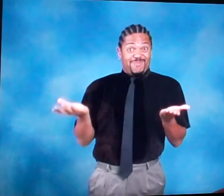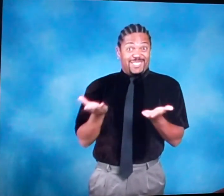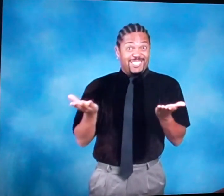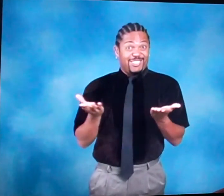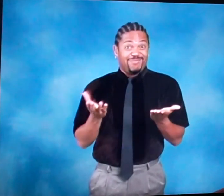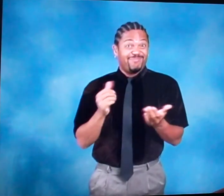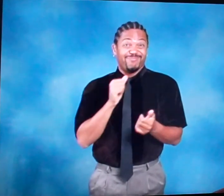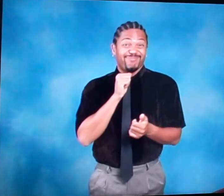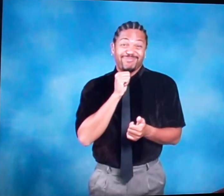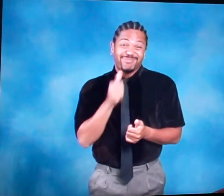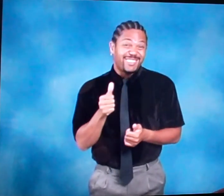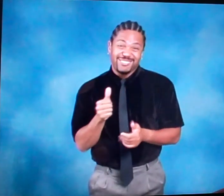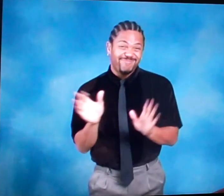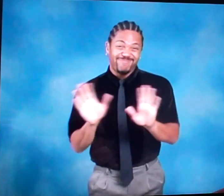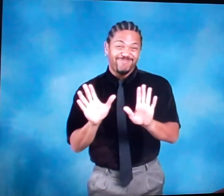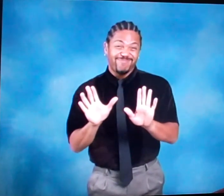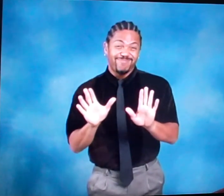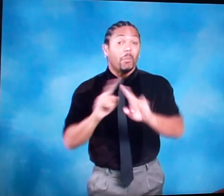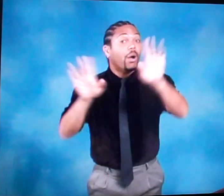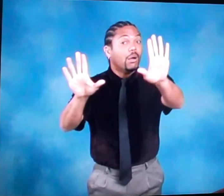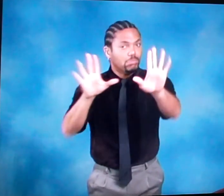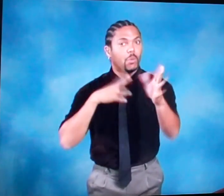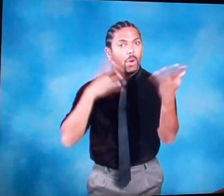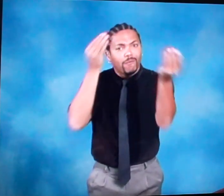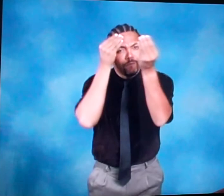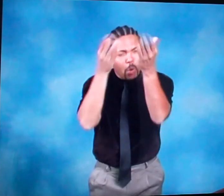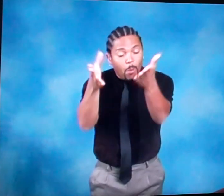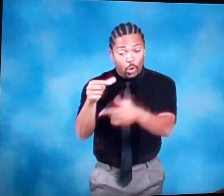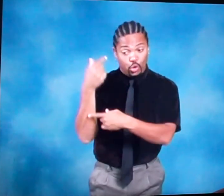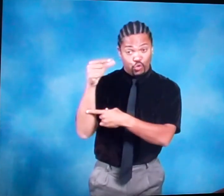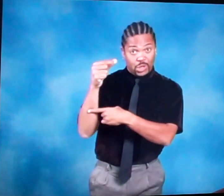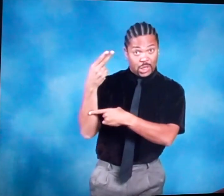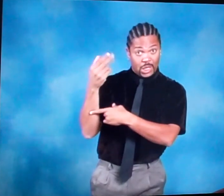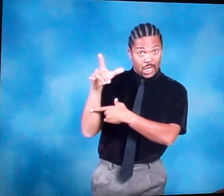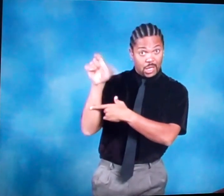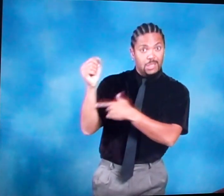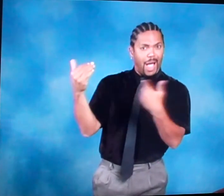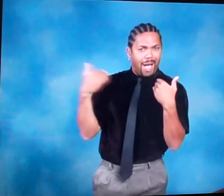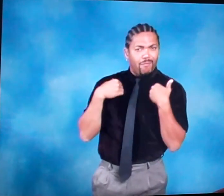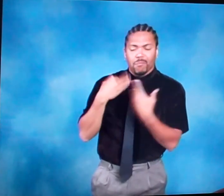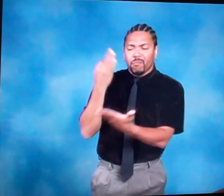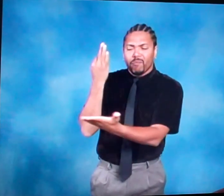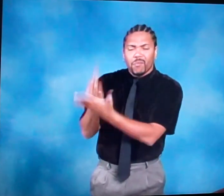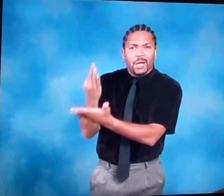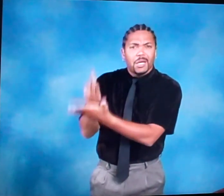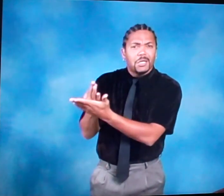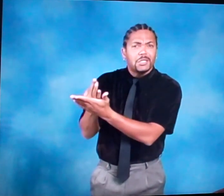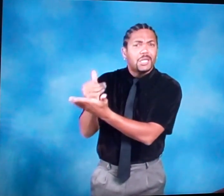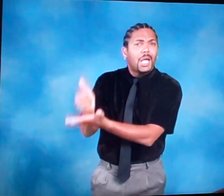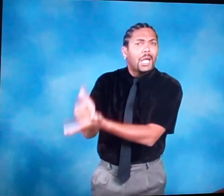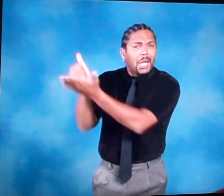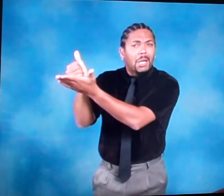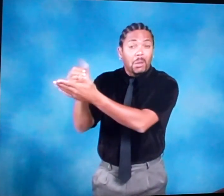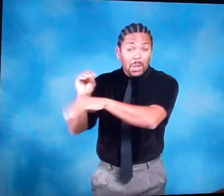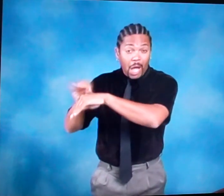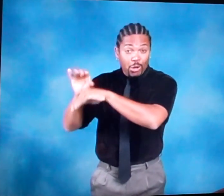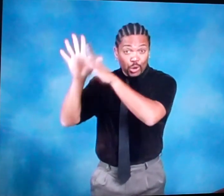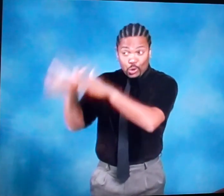topic, I don't really go in depth on today. But Green